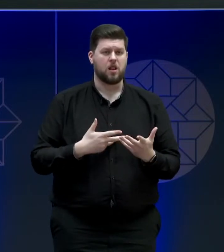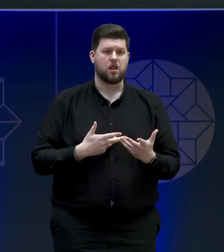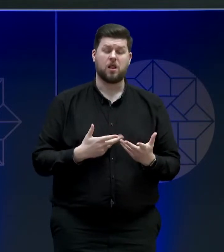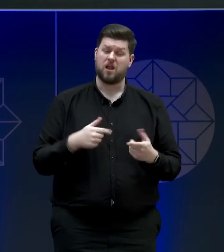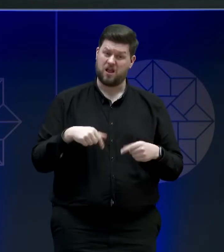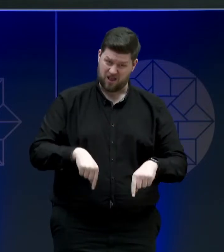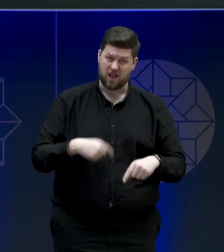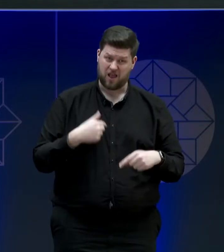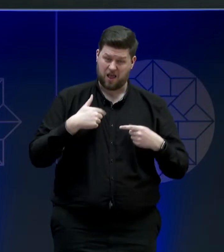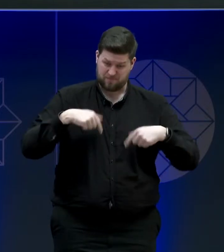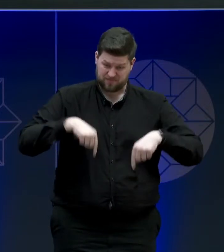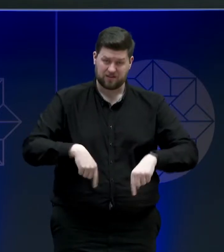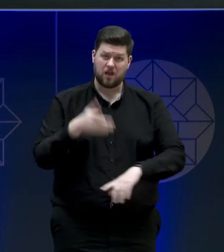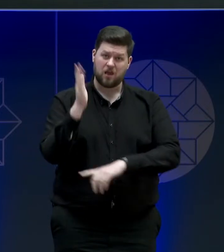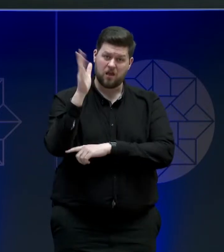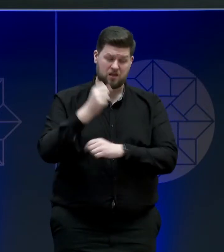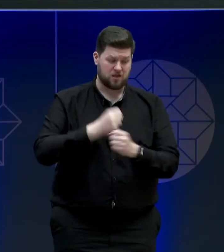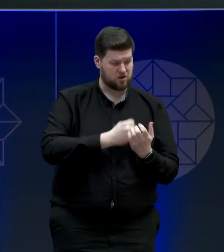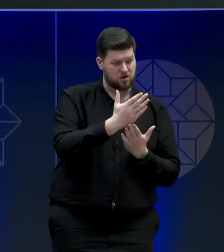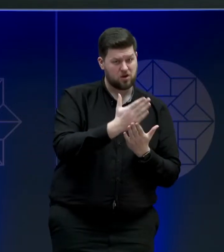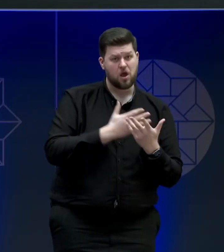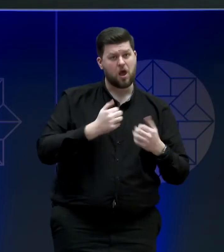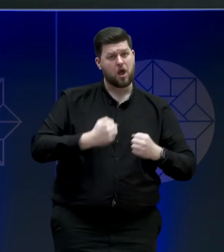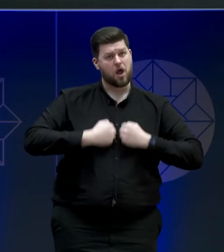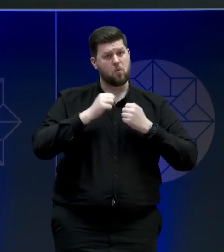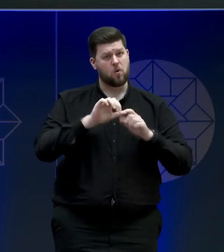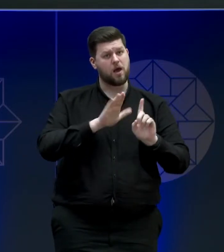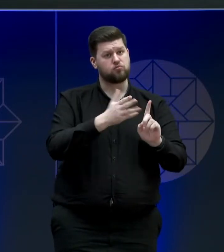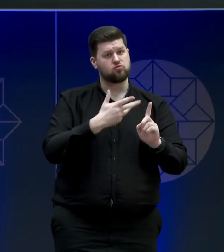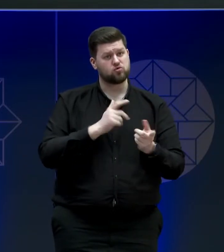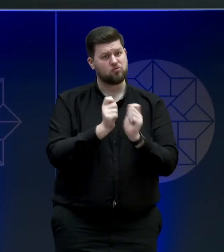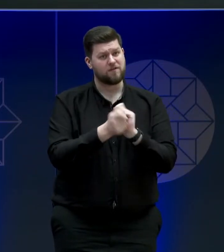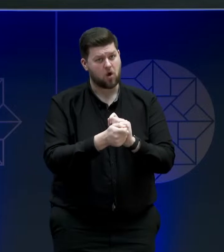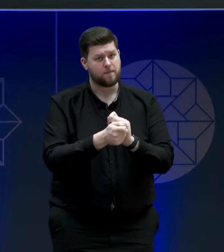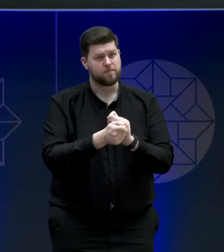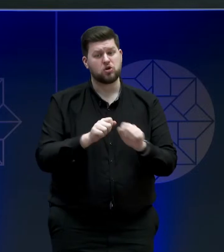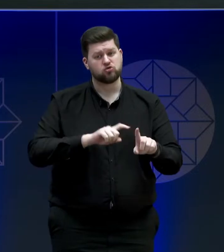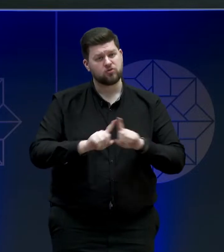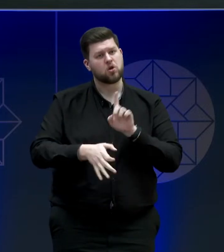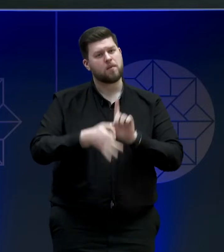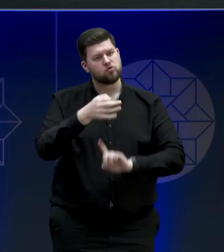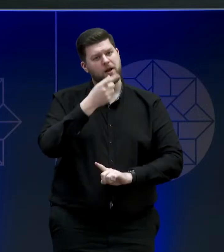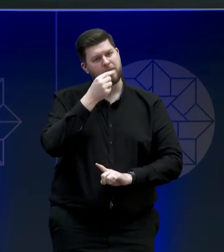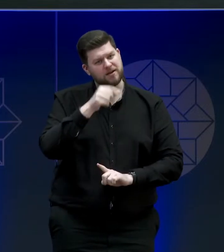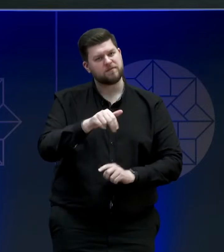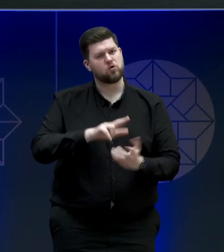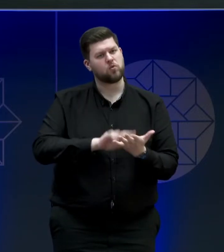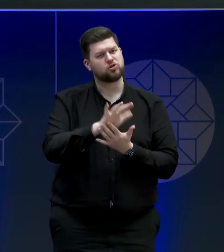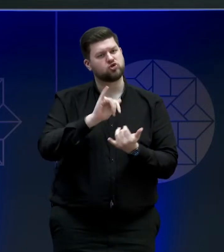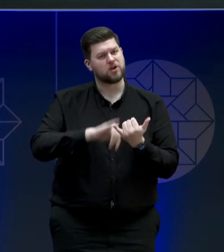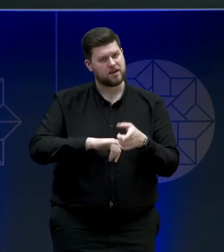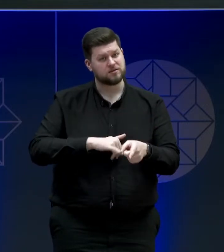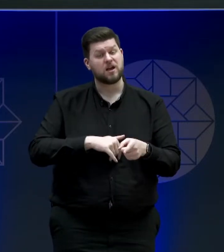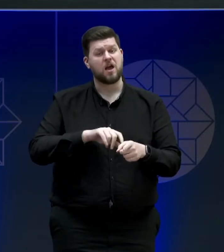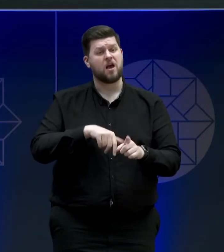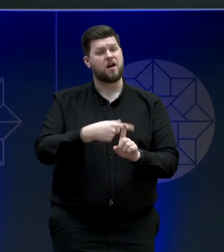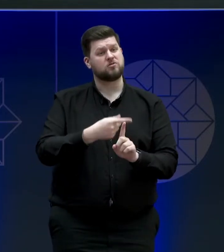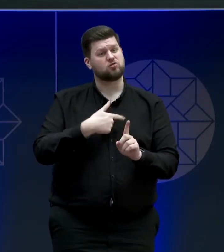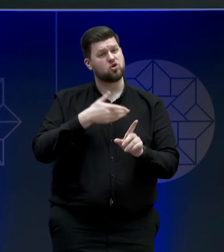which is about strengthening and improving the capacity of the National Health Service and to recognise the